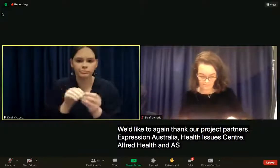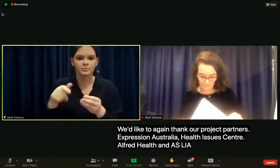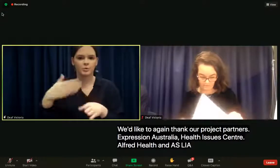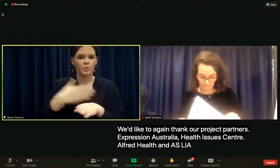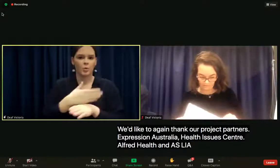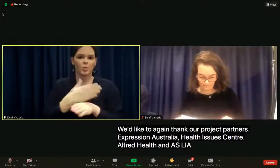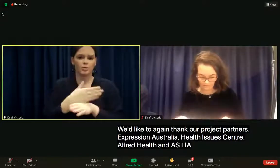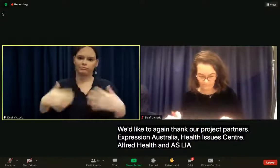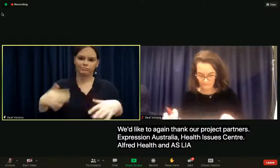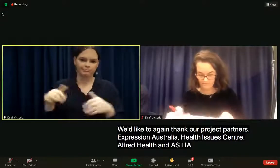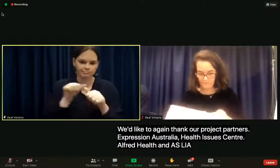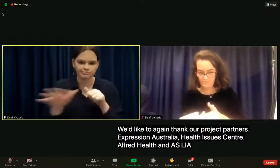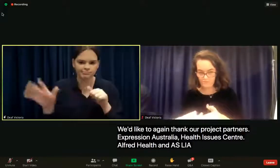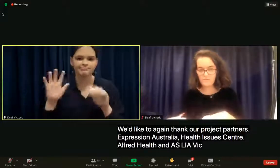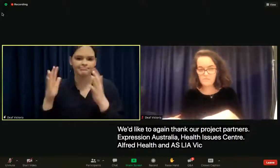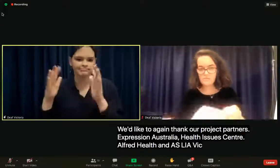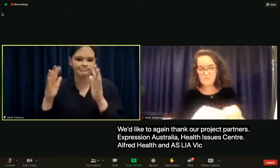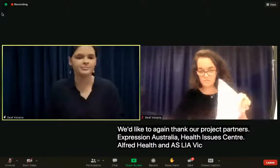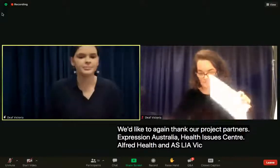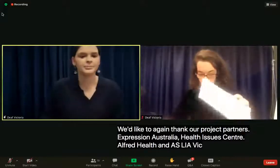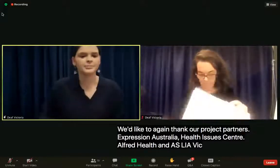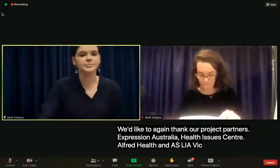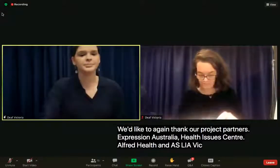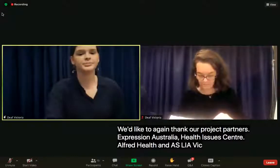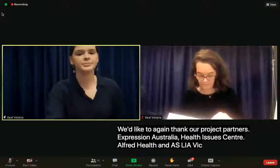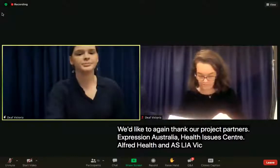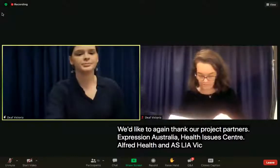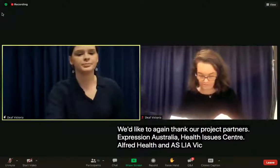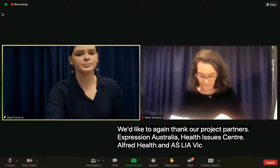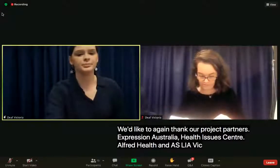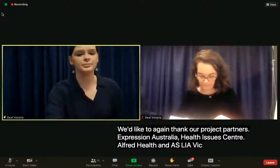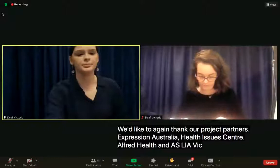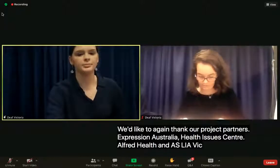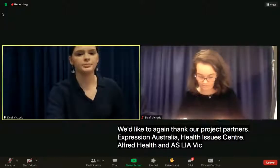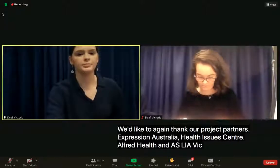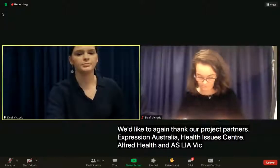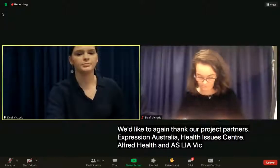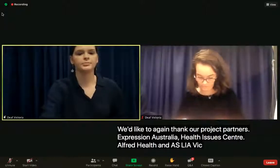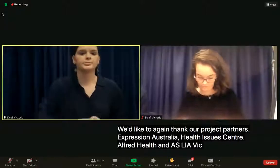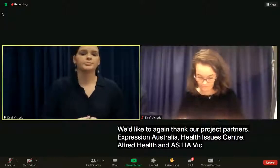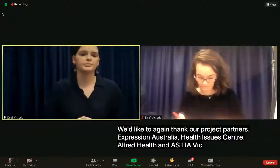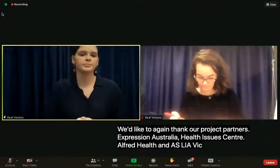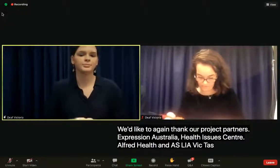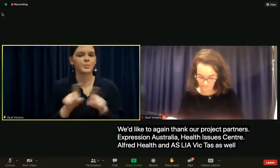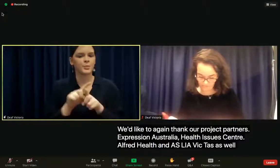the review, collating all of the research. So they've done a great job, thanks very much.